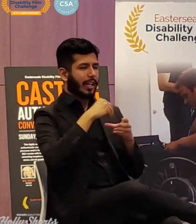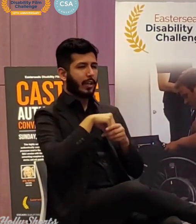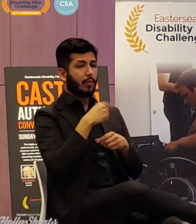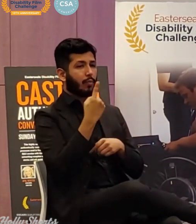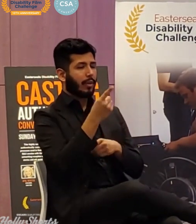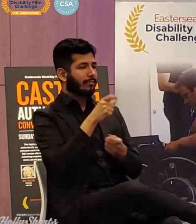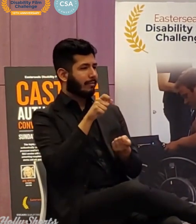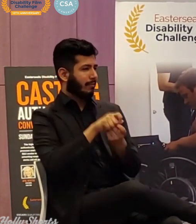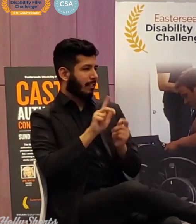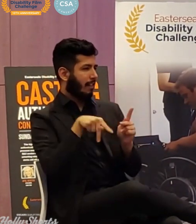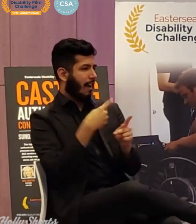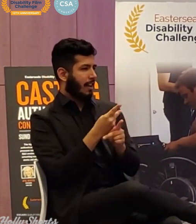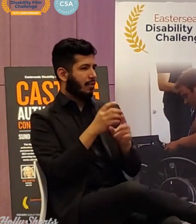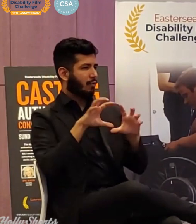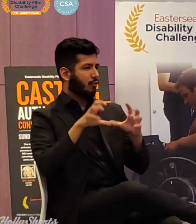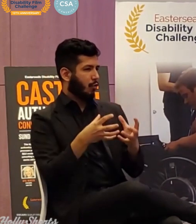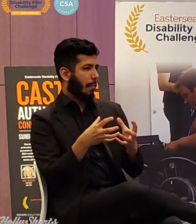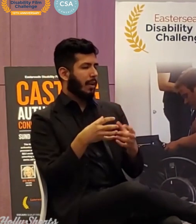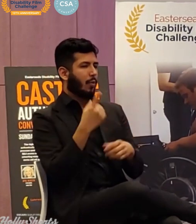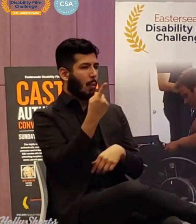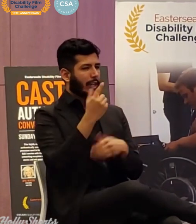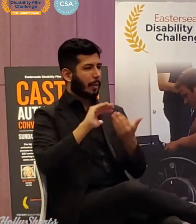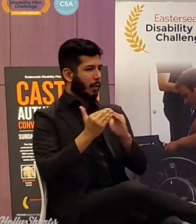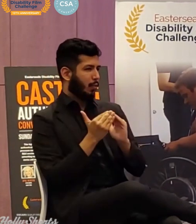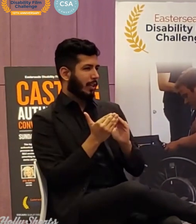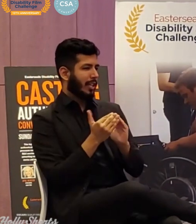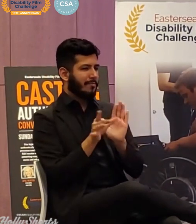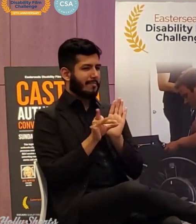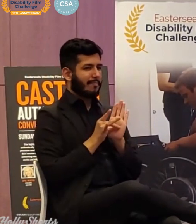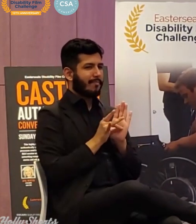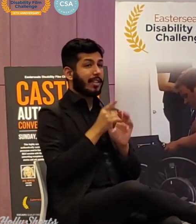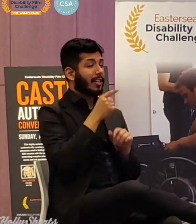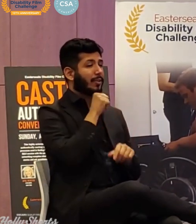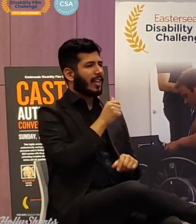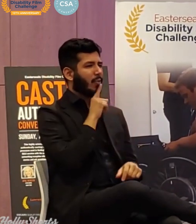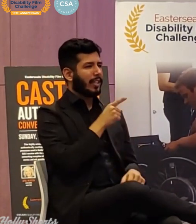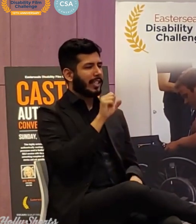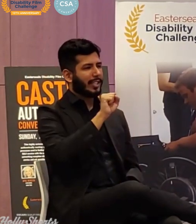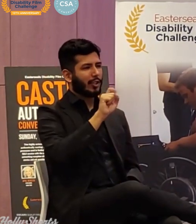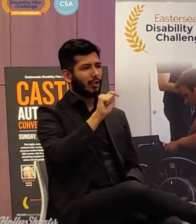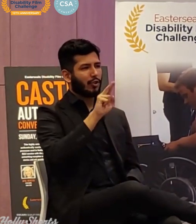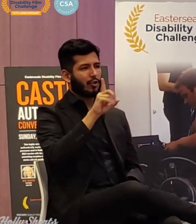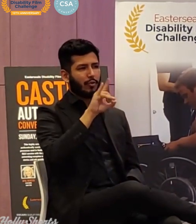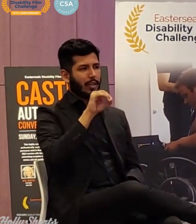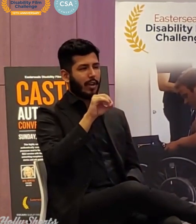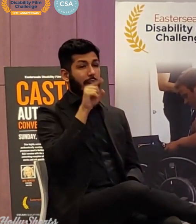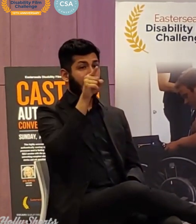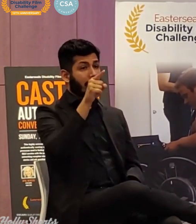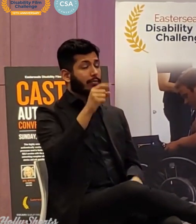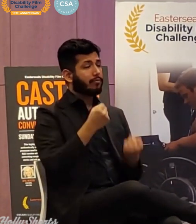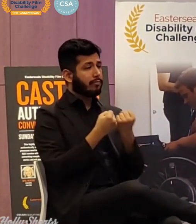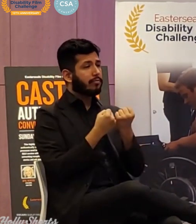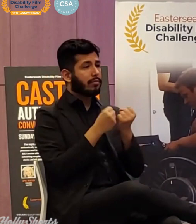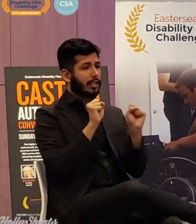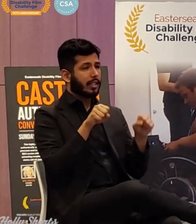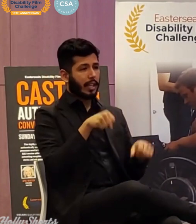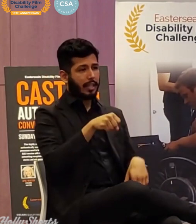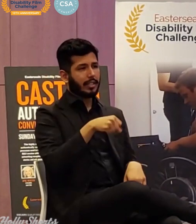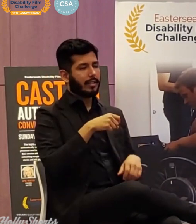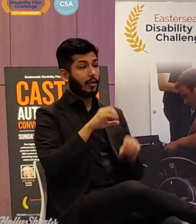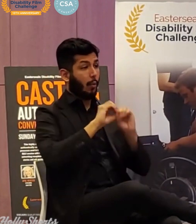of people in a particular community. And it wasn't necessarily the studio. The studio was well behind it, but it was an organization, and I'm not going to say which